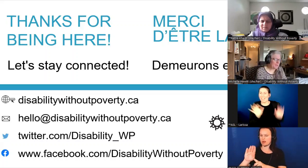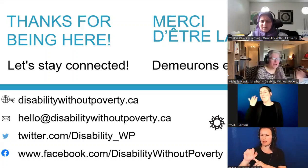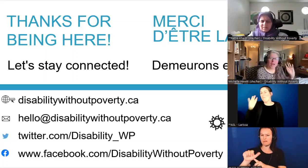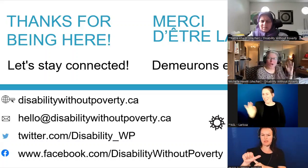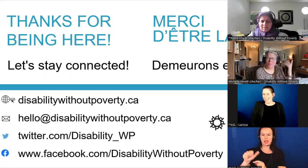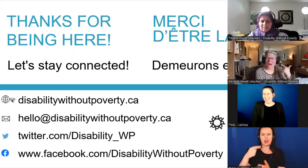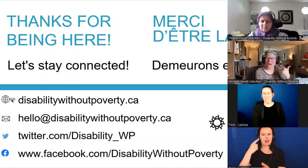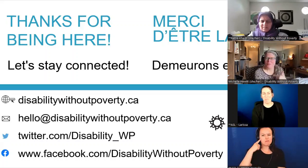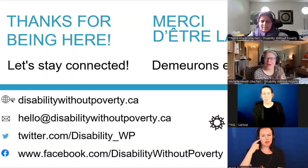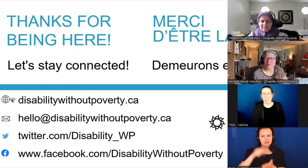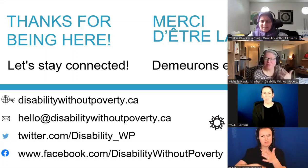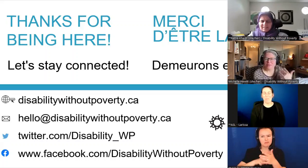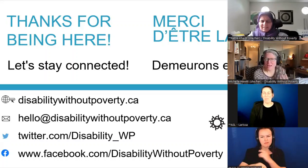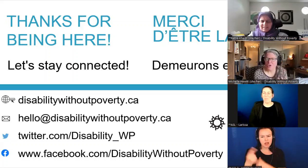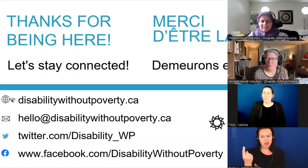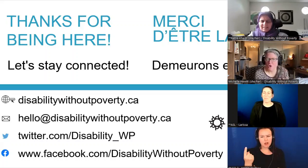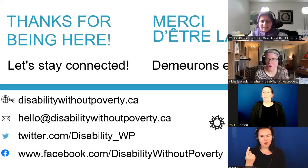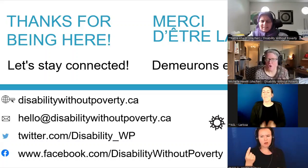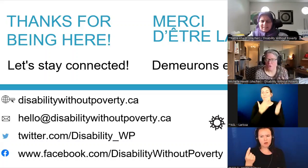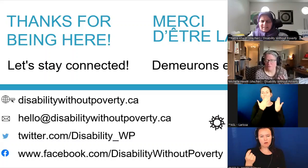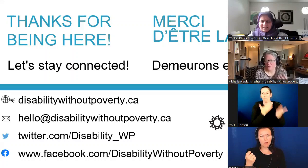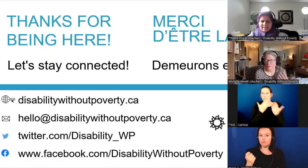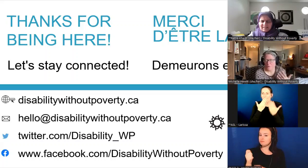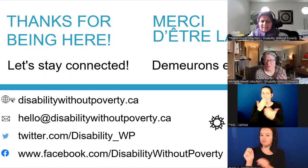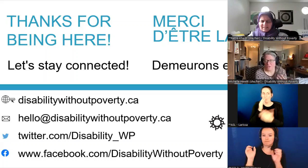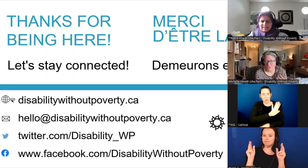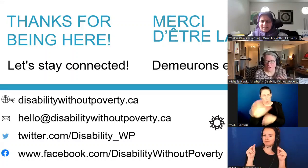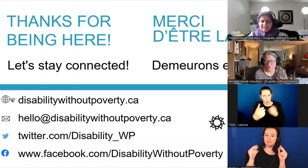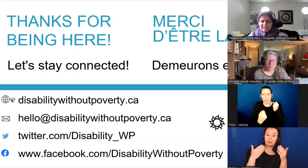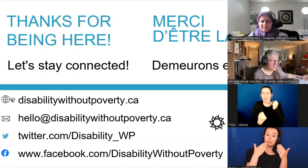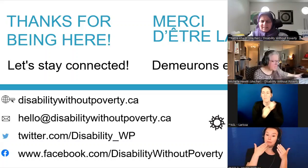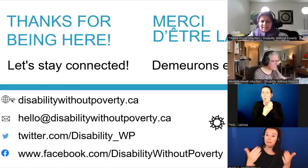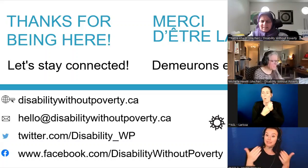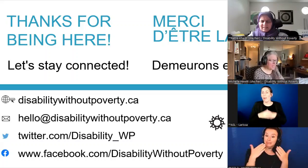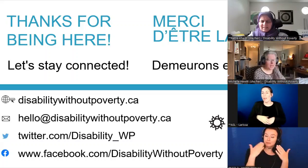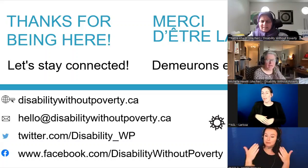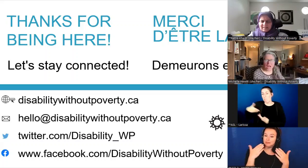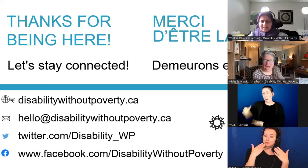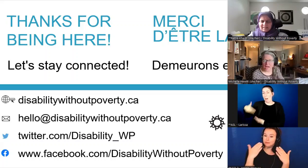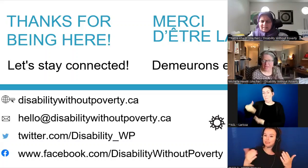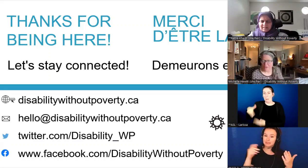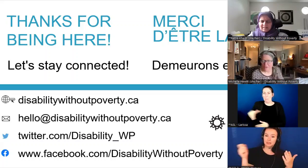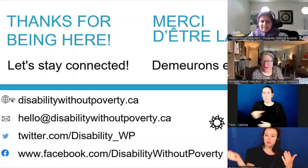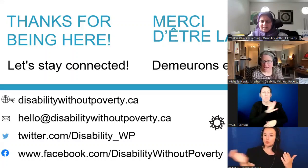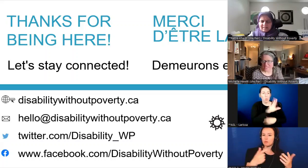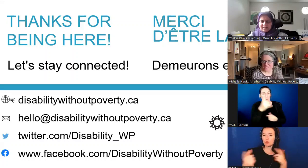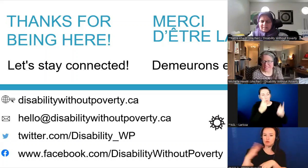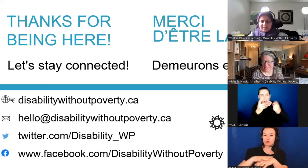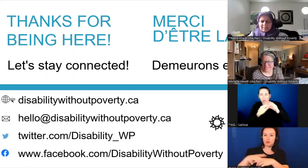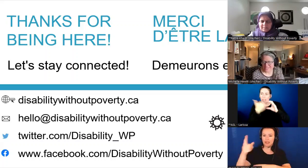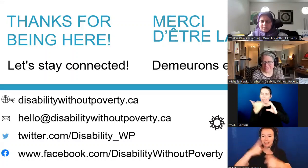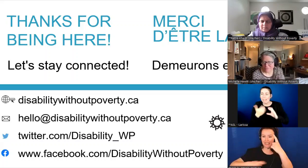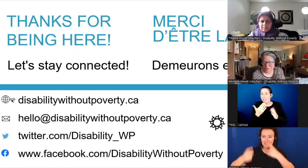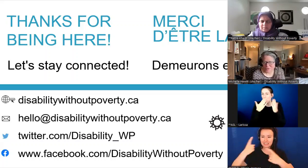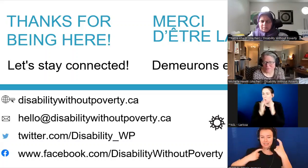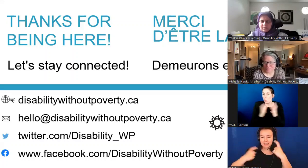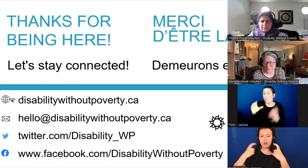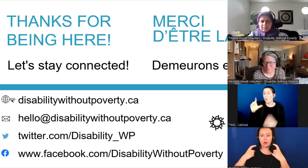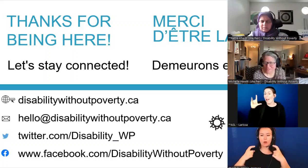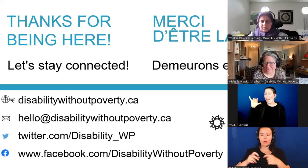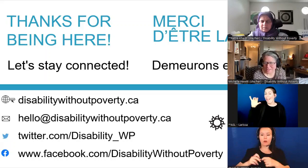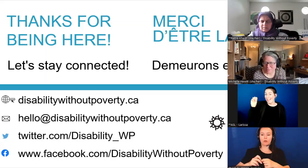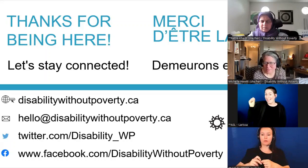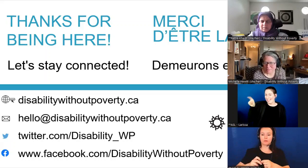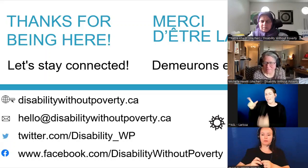Okay. I thank you all for the questions that you've been sending in. And I'm going to ask Liz and one of